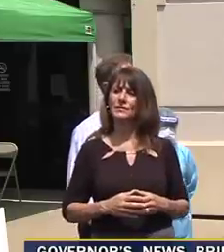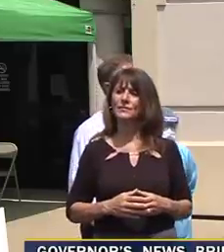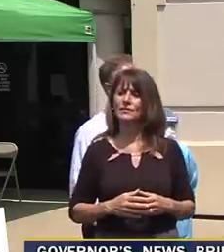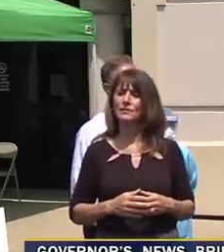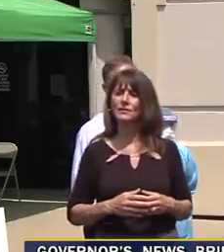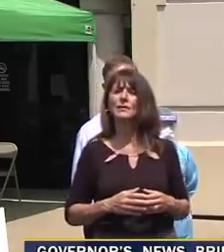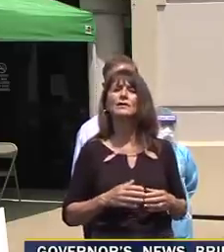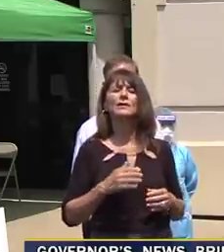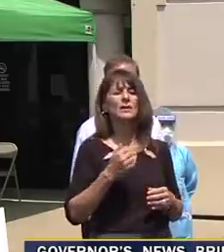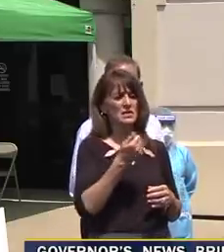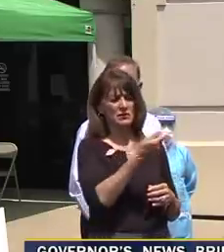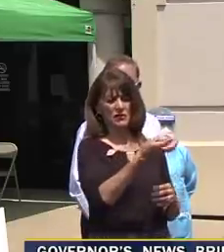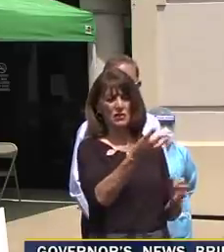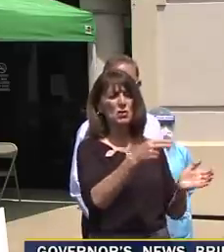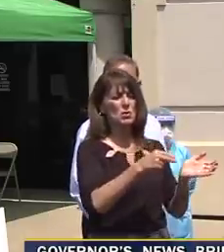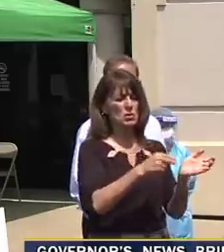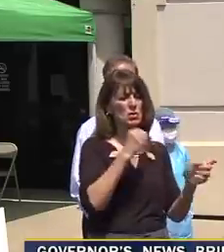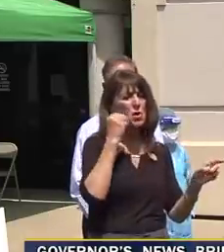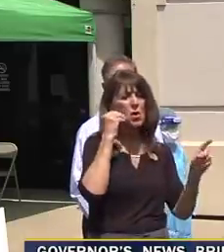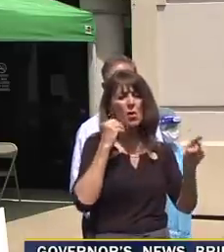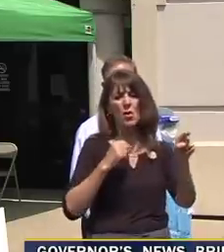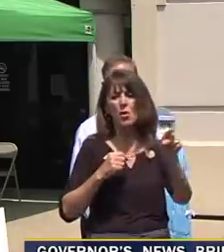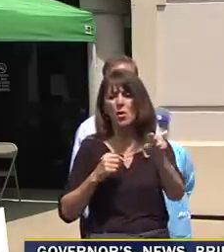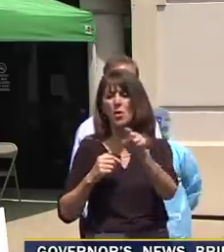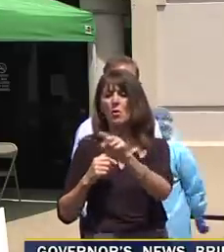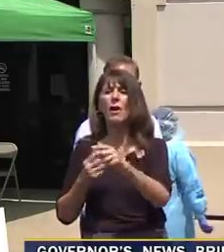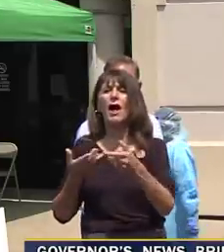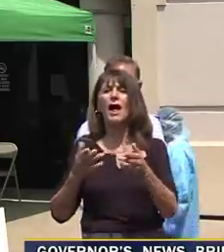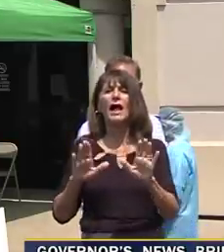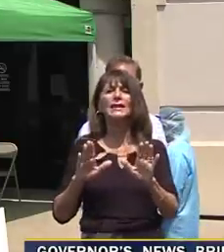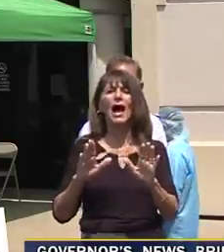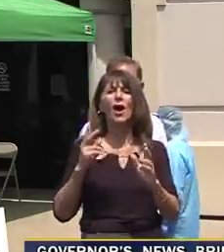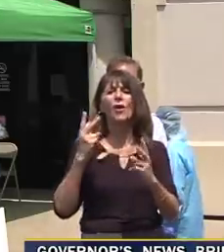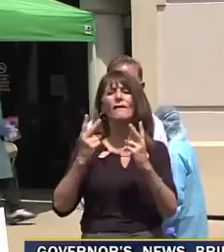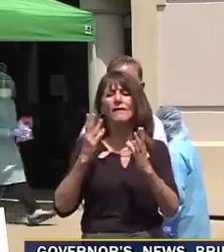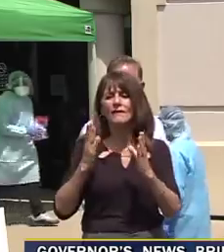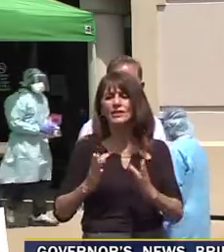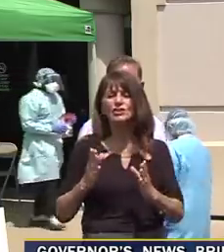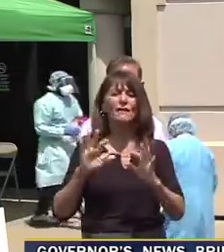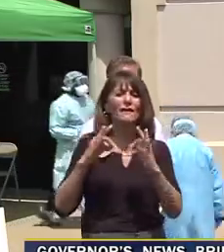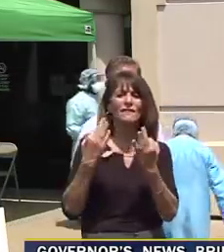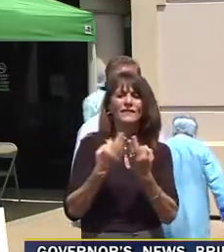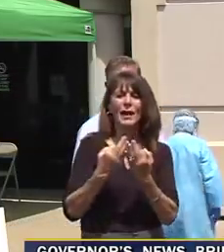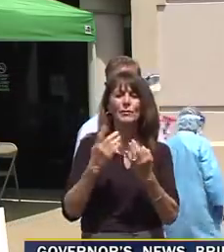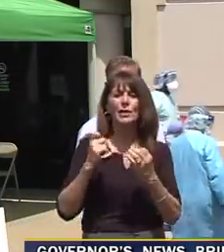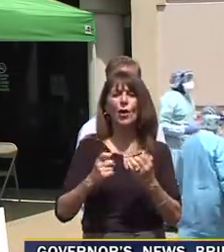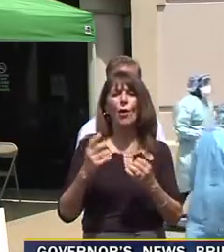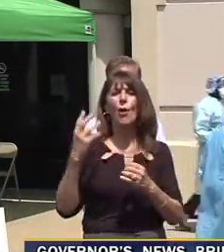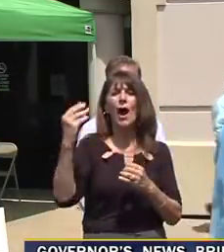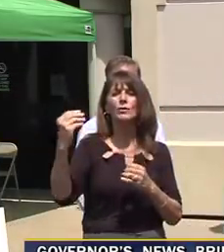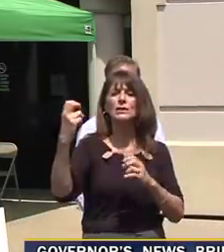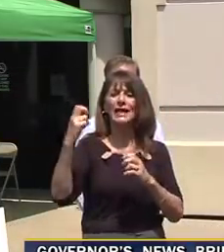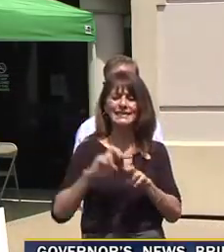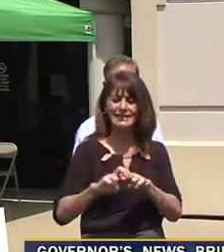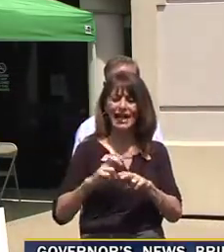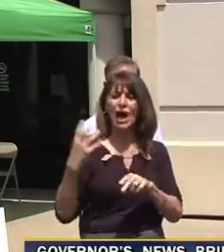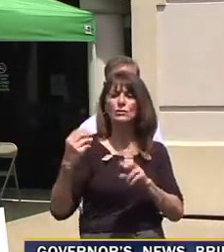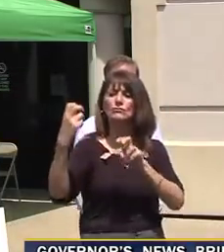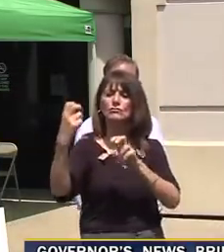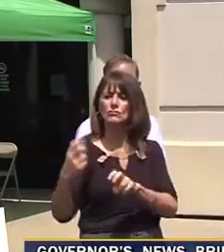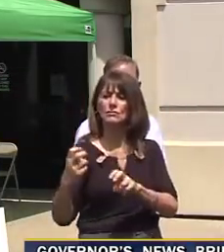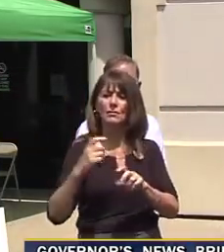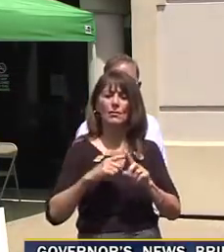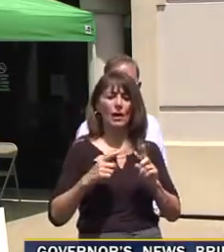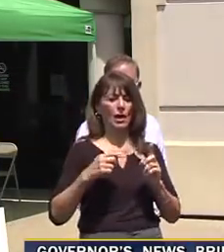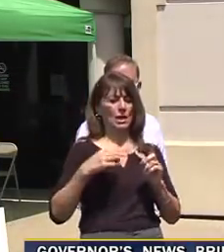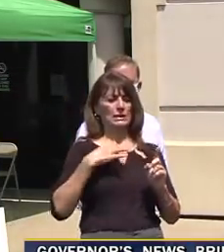in a number of facilities around the state too. As you said, outdoor visitation. It's an incremental challenge for the staff in the facilities to be able to carve out the